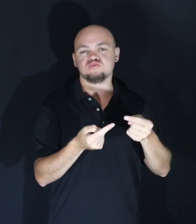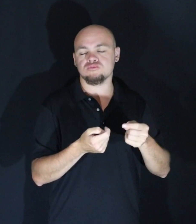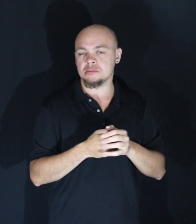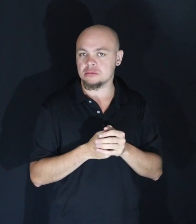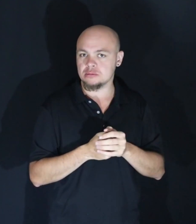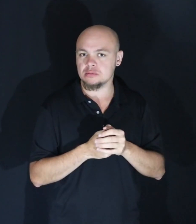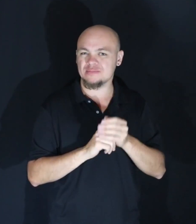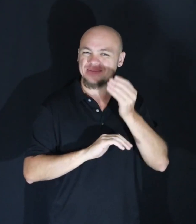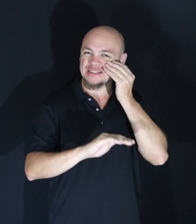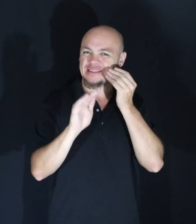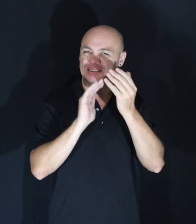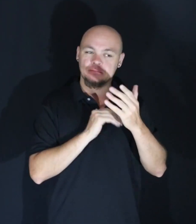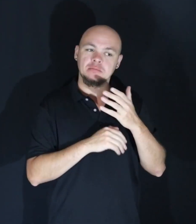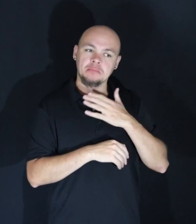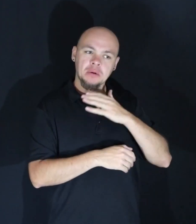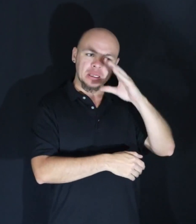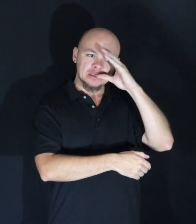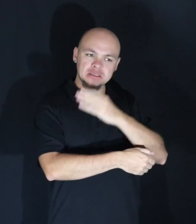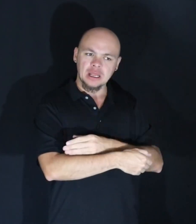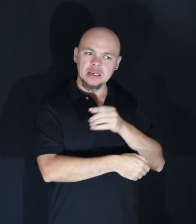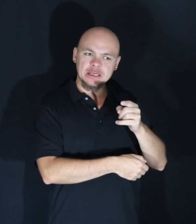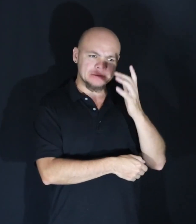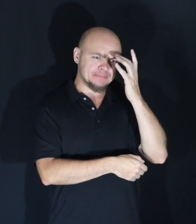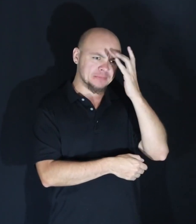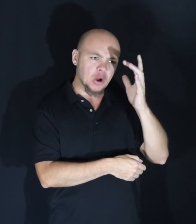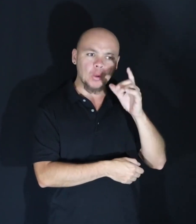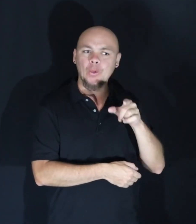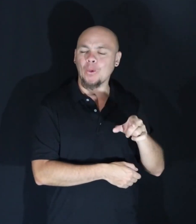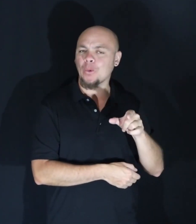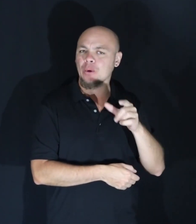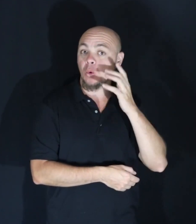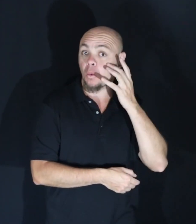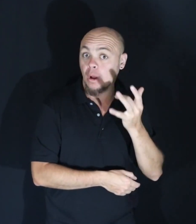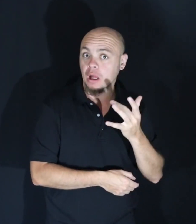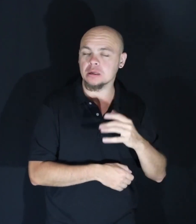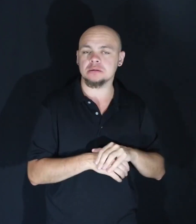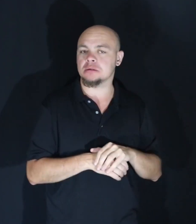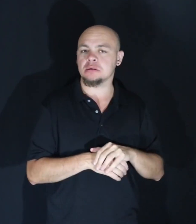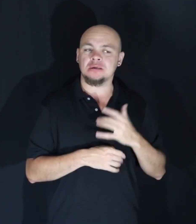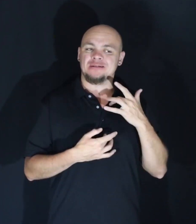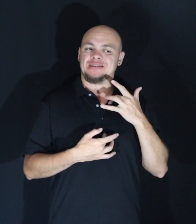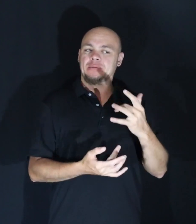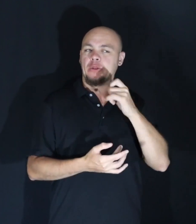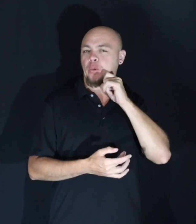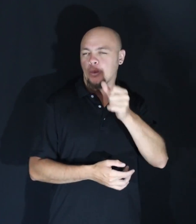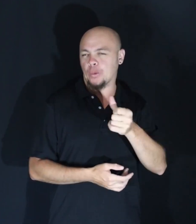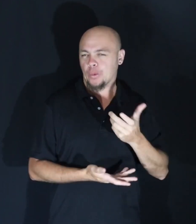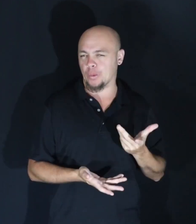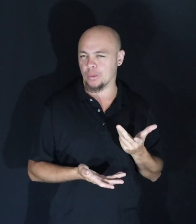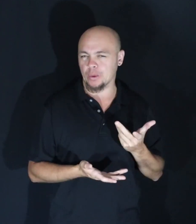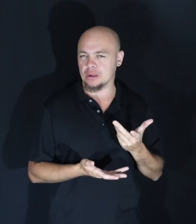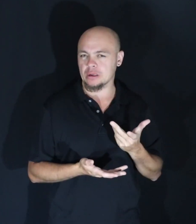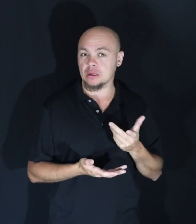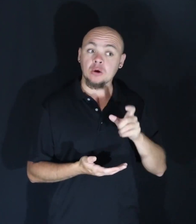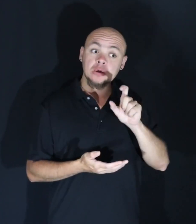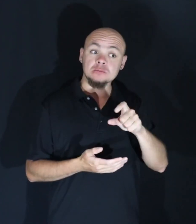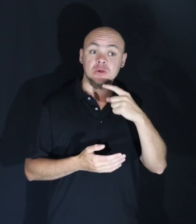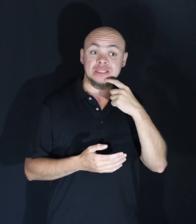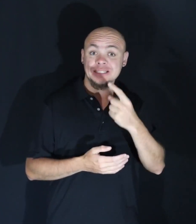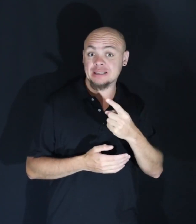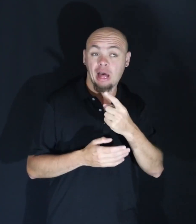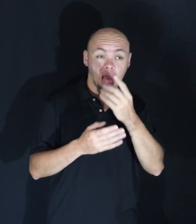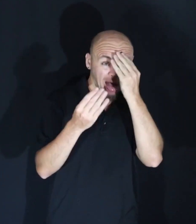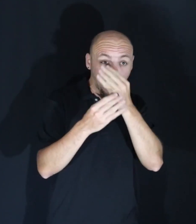why am I telling you that my son is clever? Really clever? Because that's not what we do, is it? That's not something we're supposed to say out